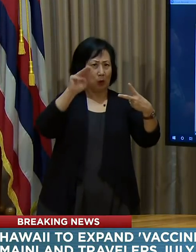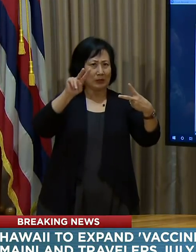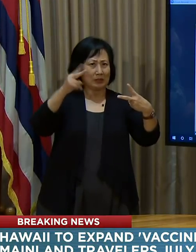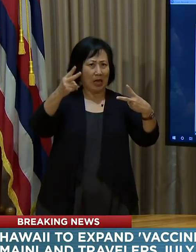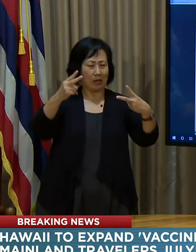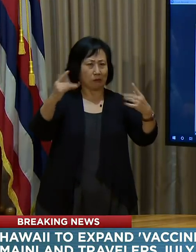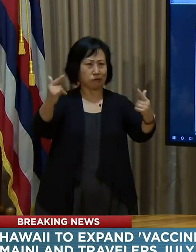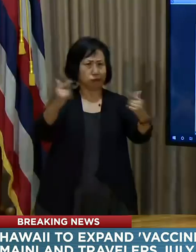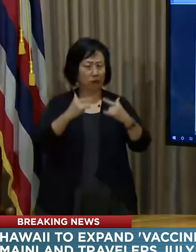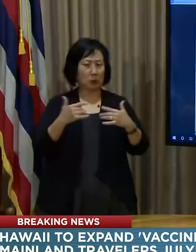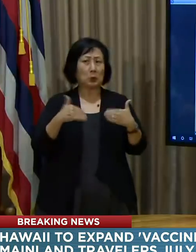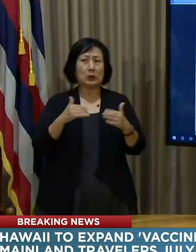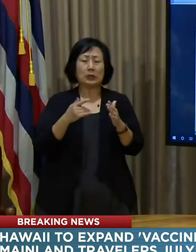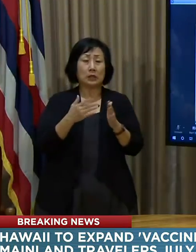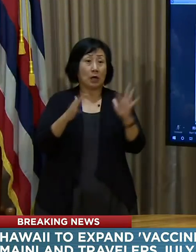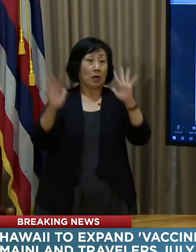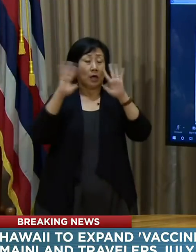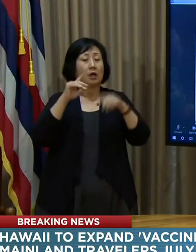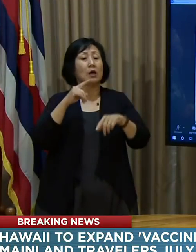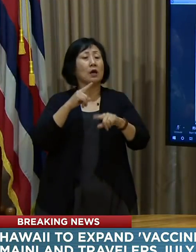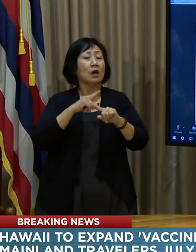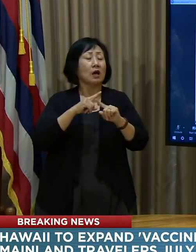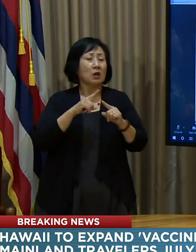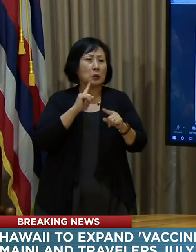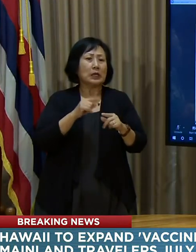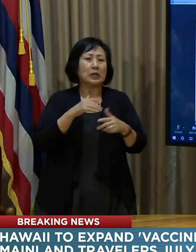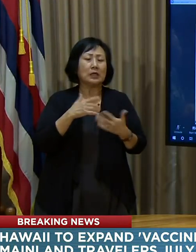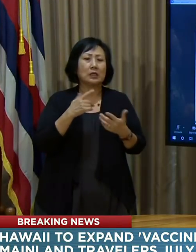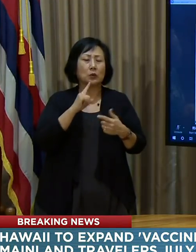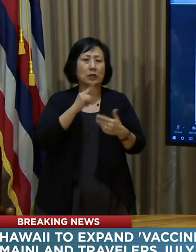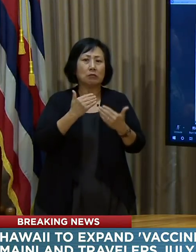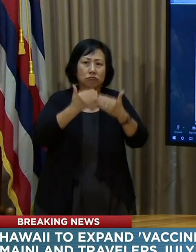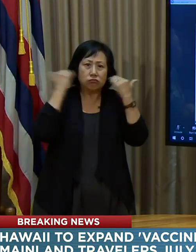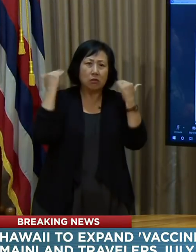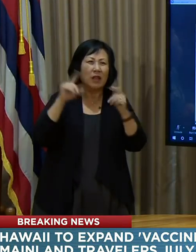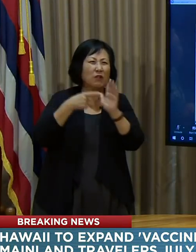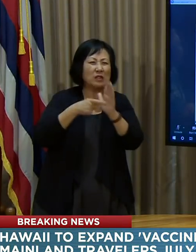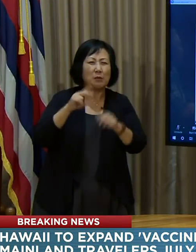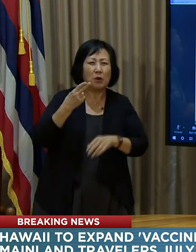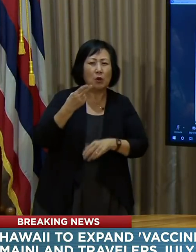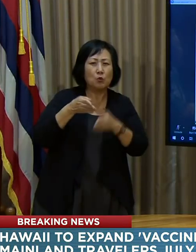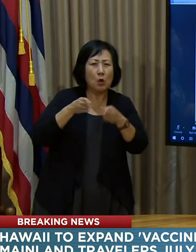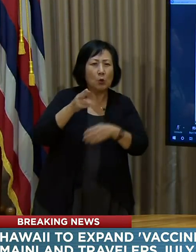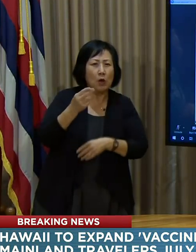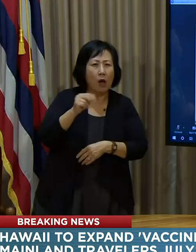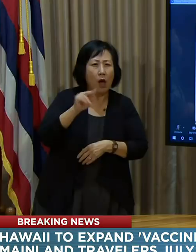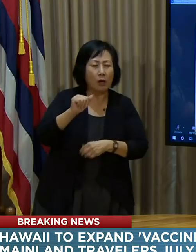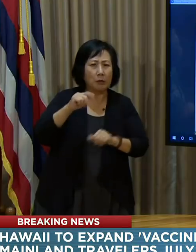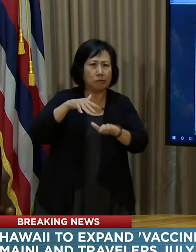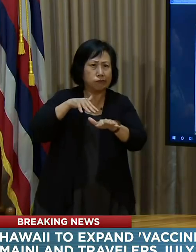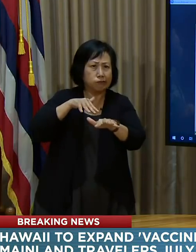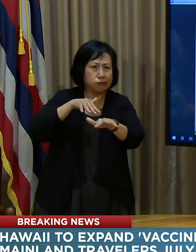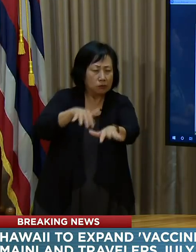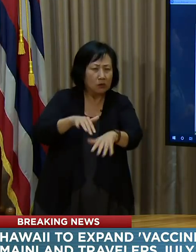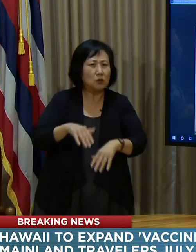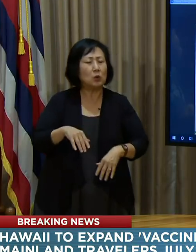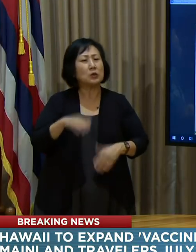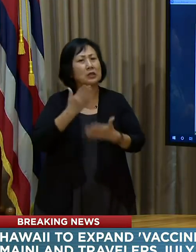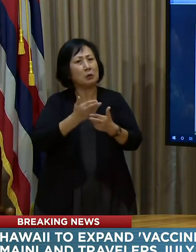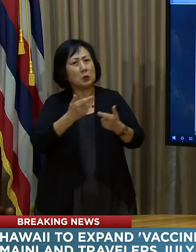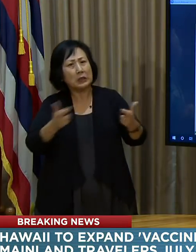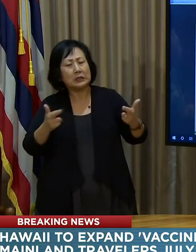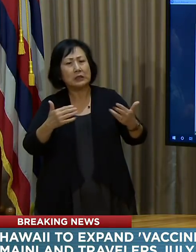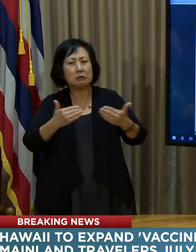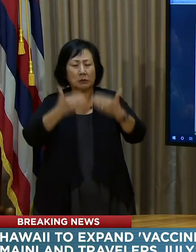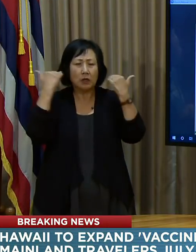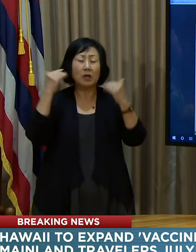is concerning. It's also taxing a lot of our resources, the road to Hana. You've seen all of this. So yes, it's been a